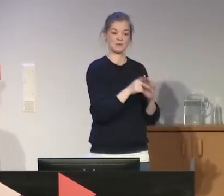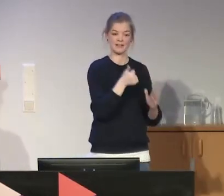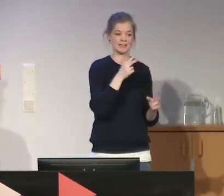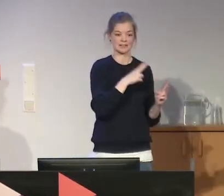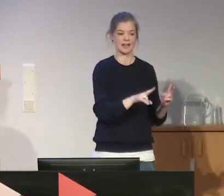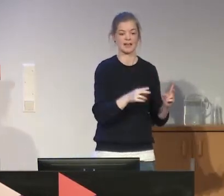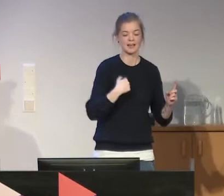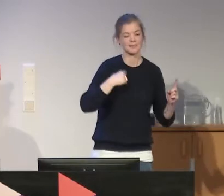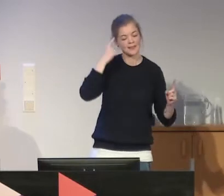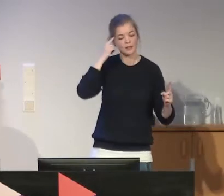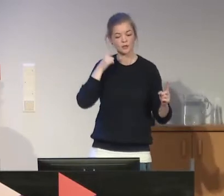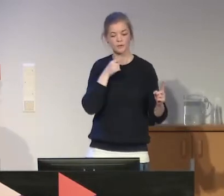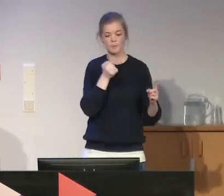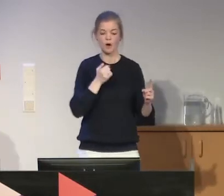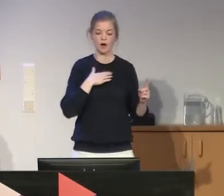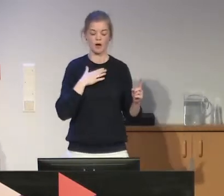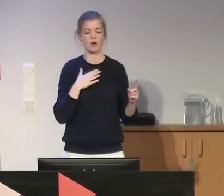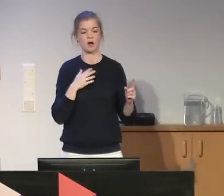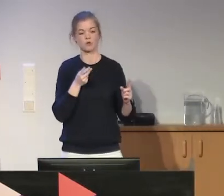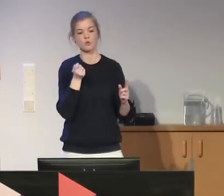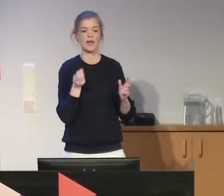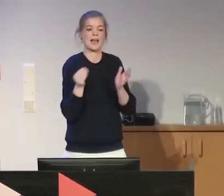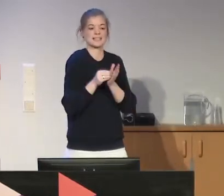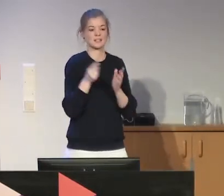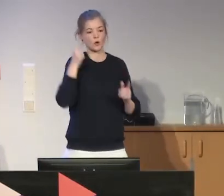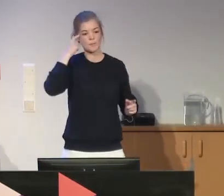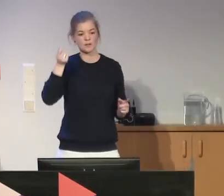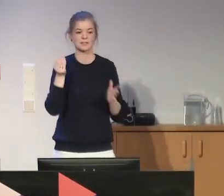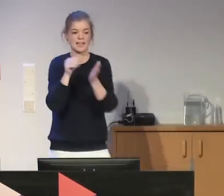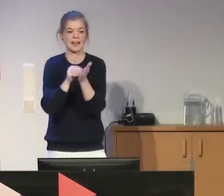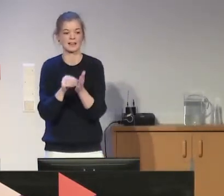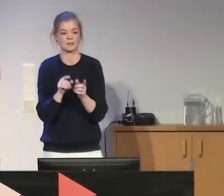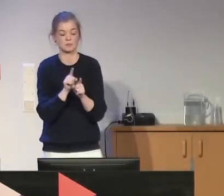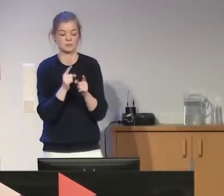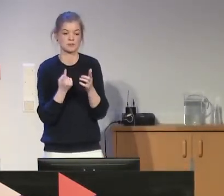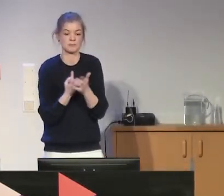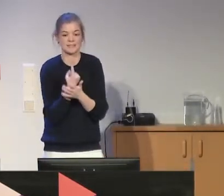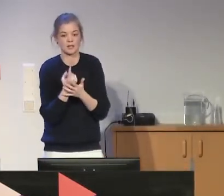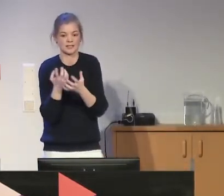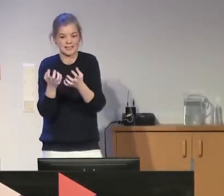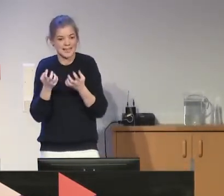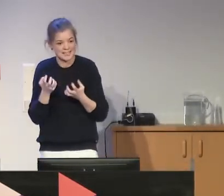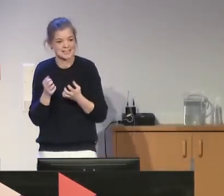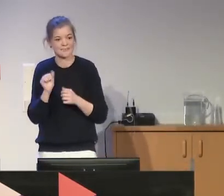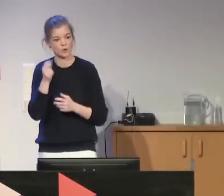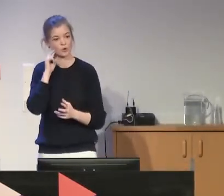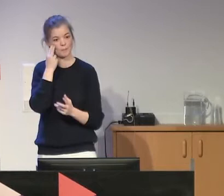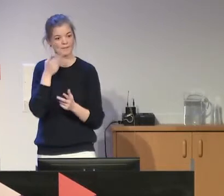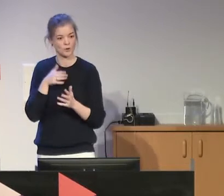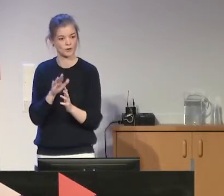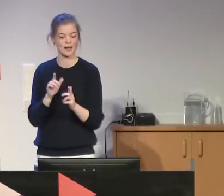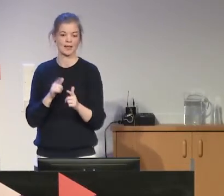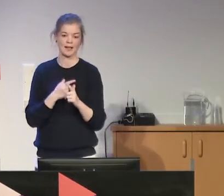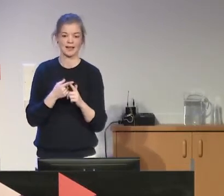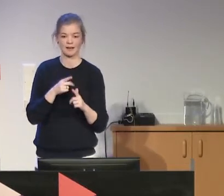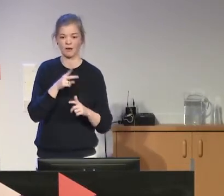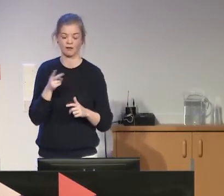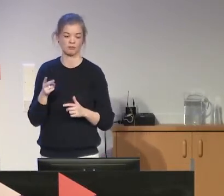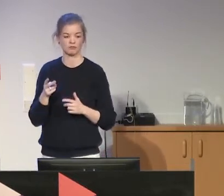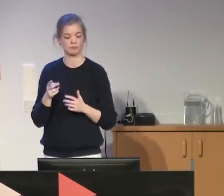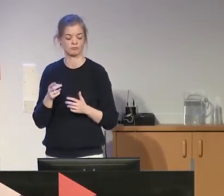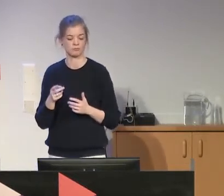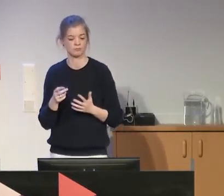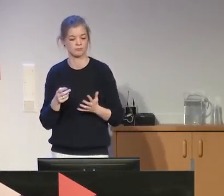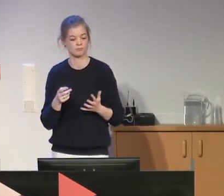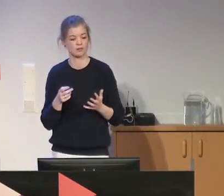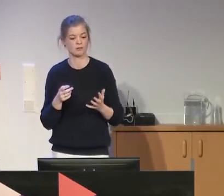you only need sign language knowledge to be able to work with deaf and blind people. You have to have more knowledge about different things. And of course, when you're working